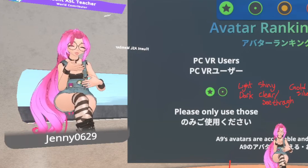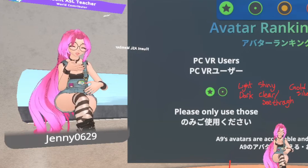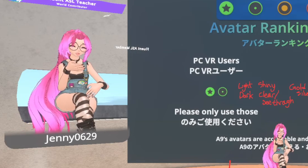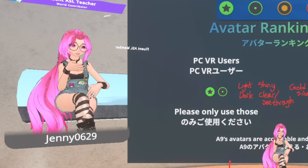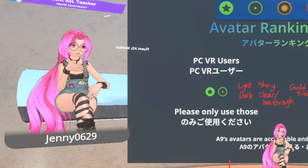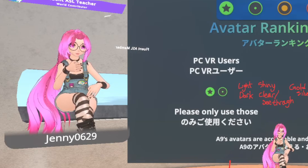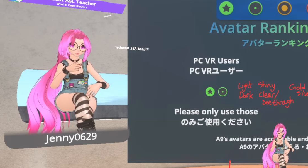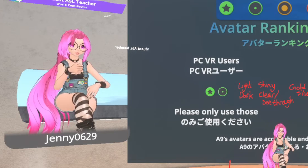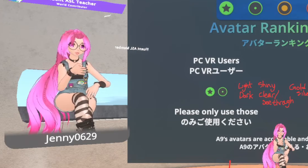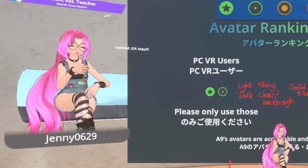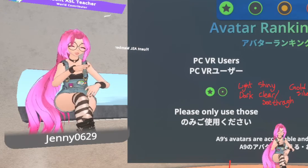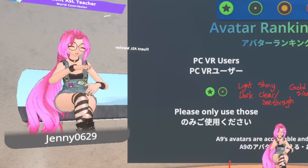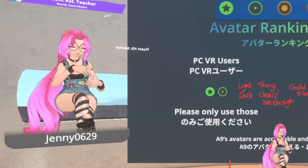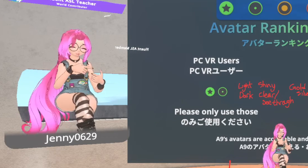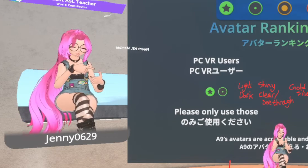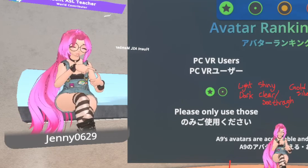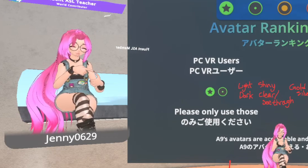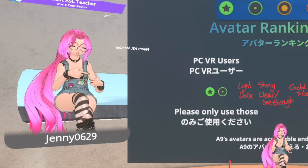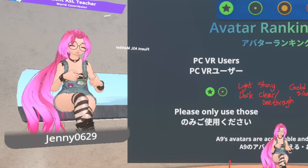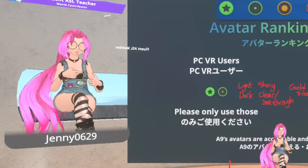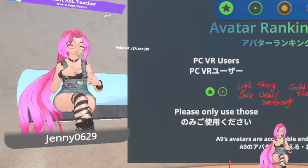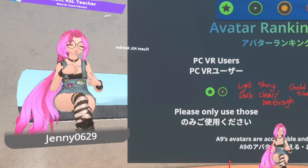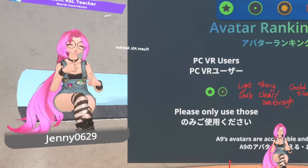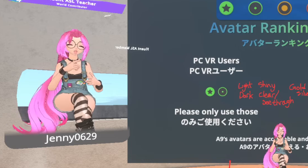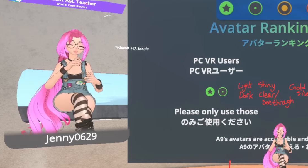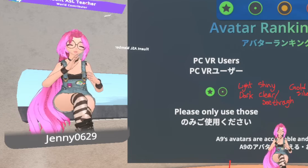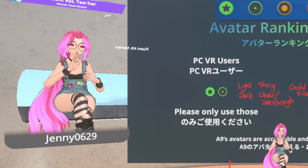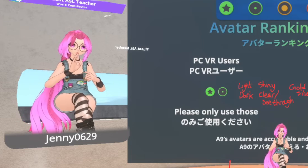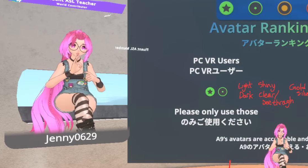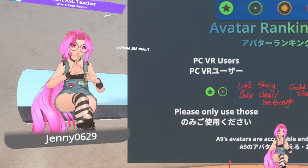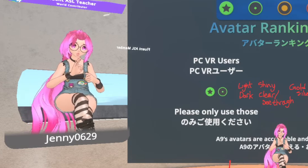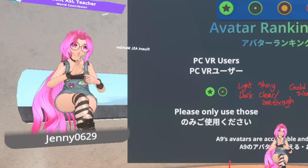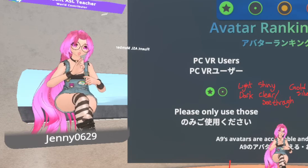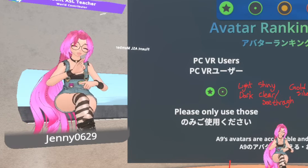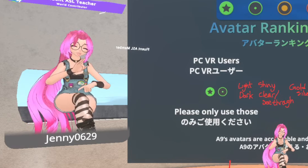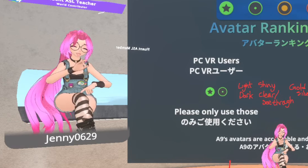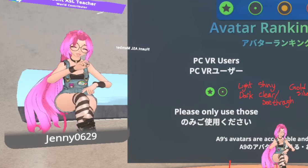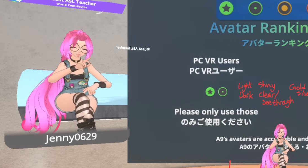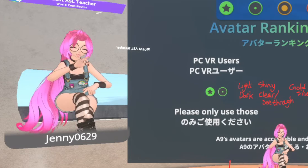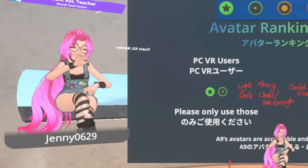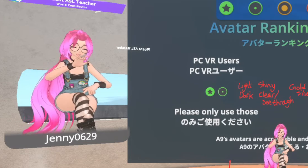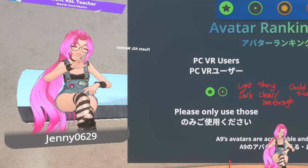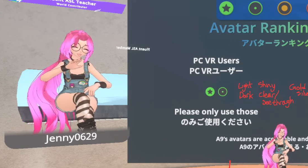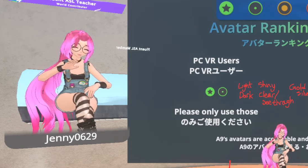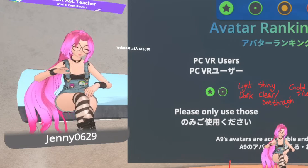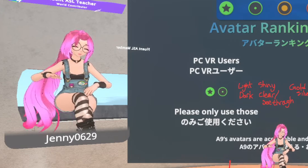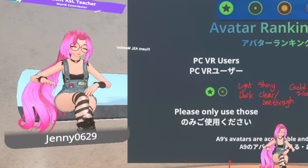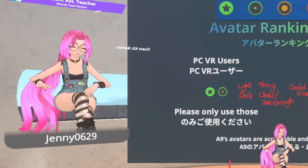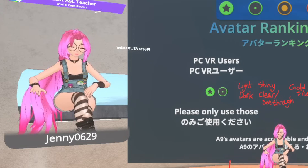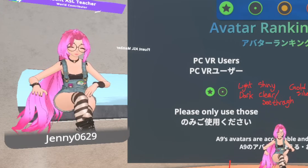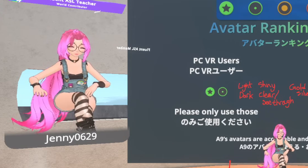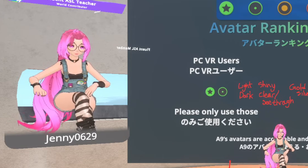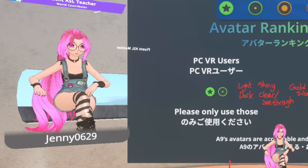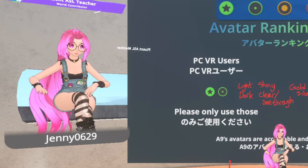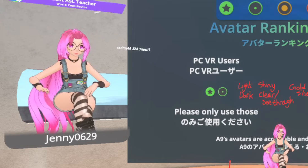see-through, because they're kind of synonyms of each other. But if you're like specifically wanting to say that, I would finger spell.